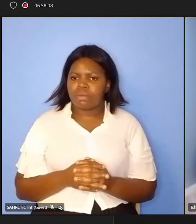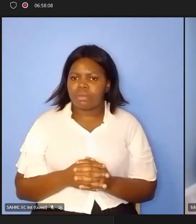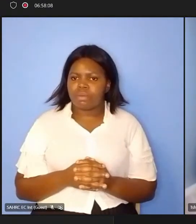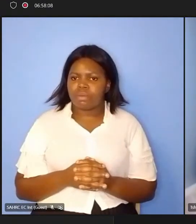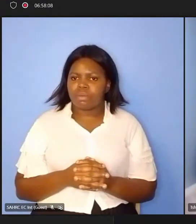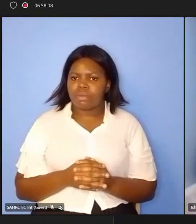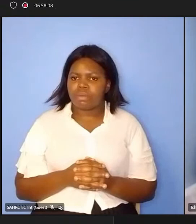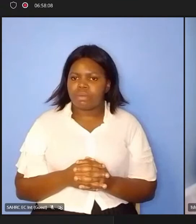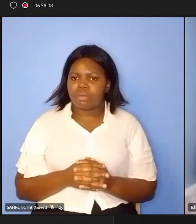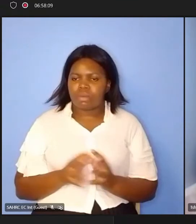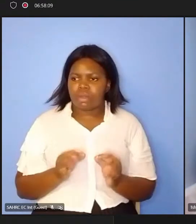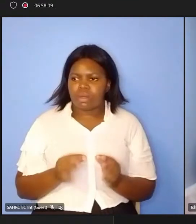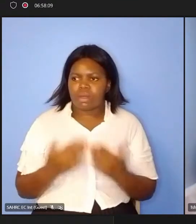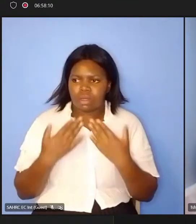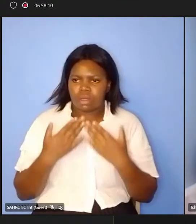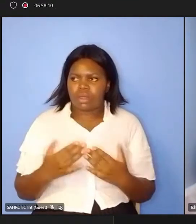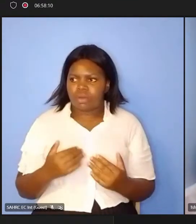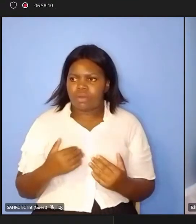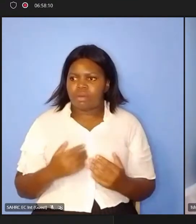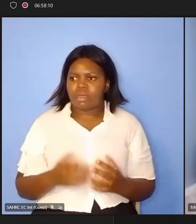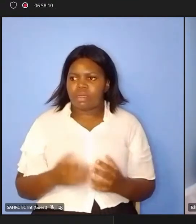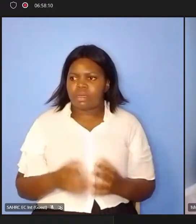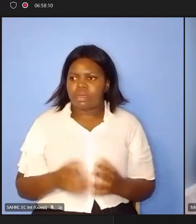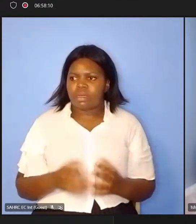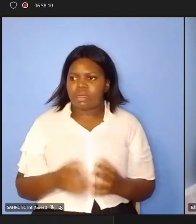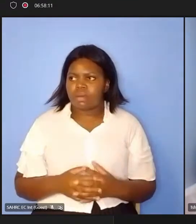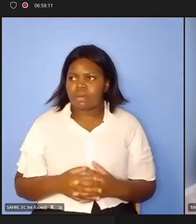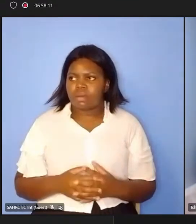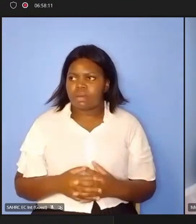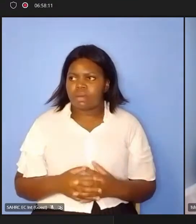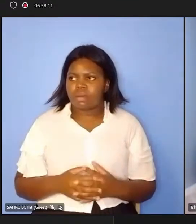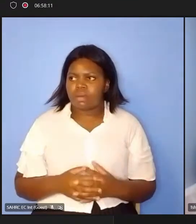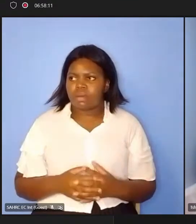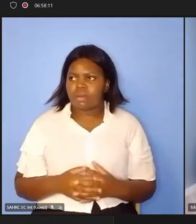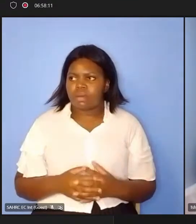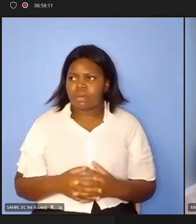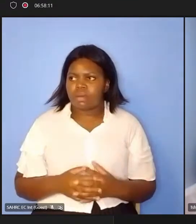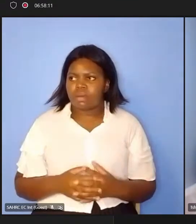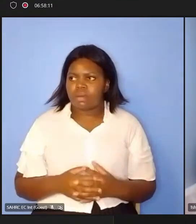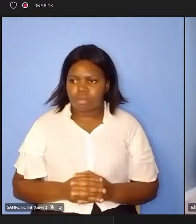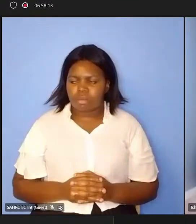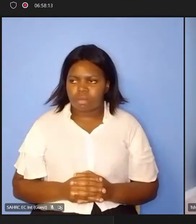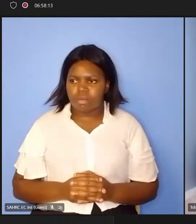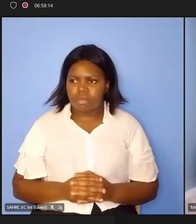Perfect. Thank you so much. That's it from my side. Mr. Mpondu, over to you.